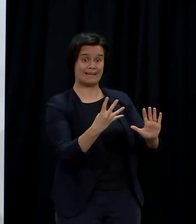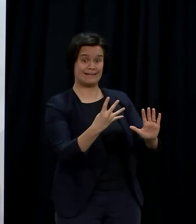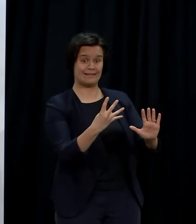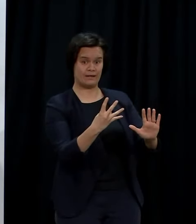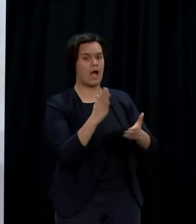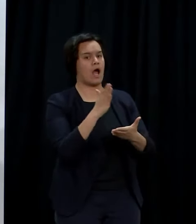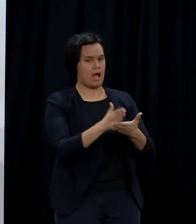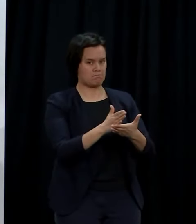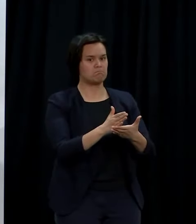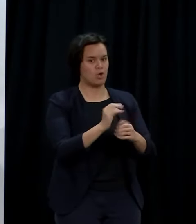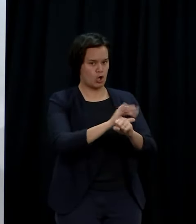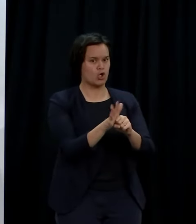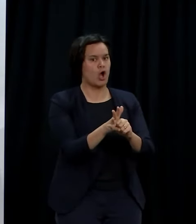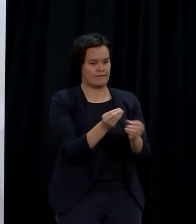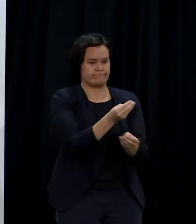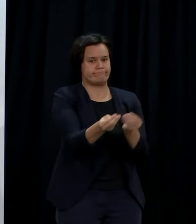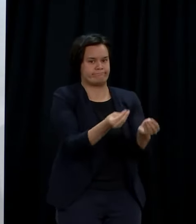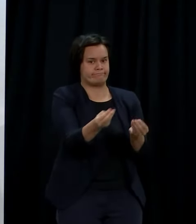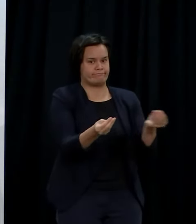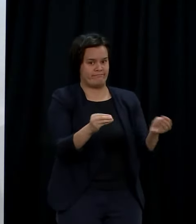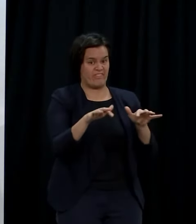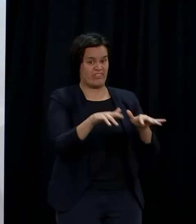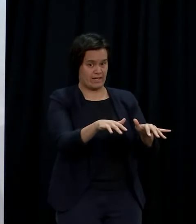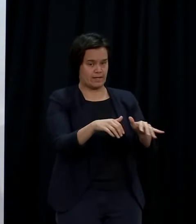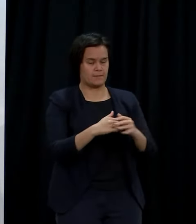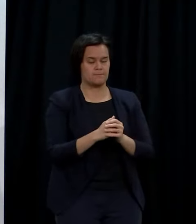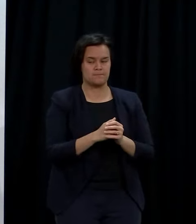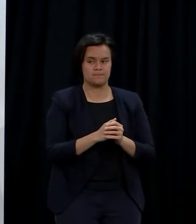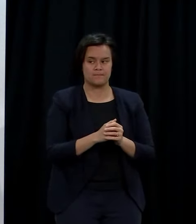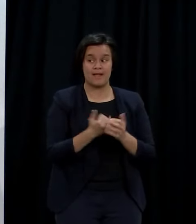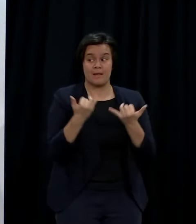back and talk a little bit more detail about some of those. We're looking to do that